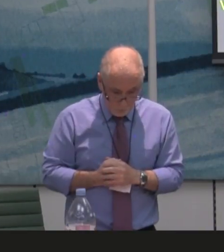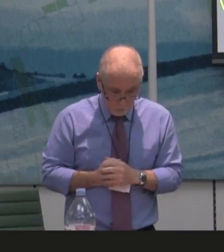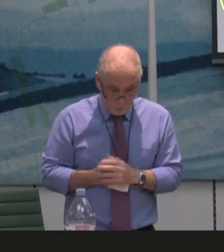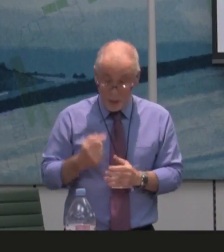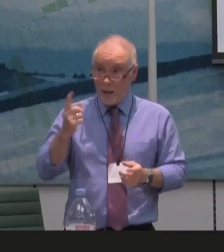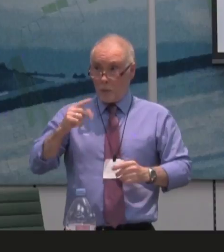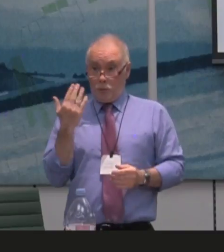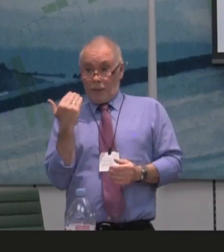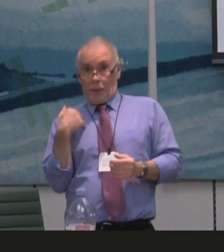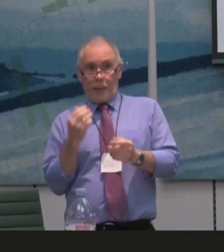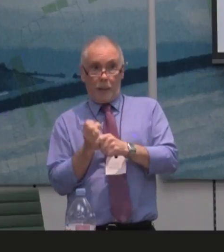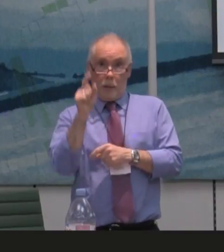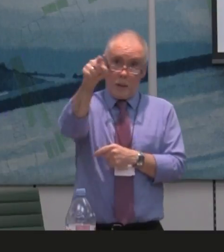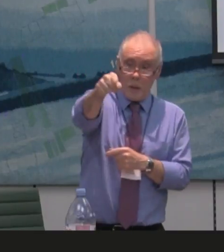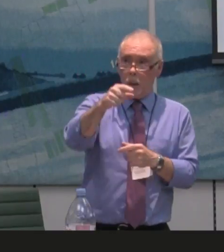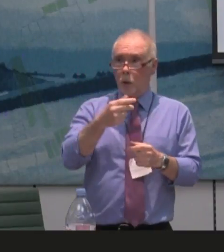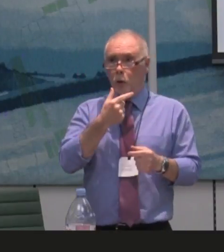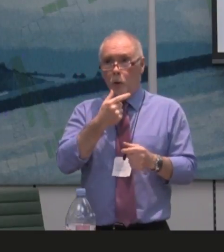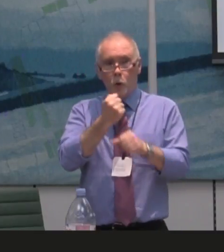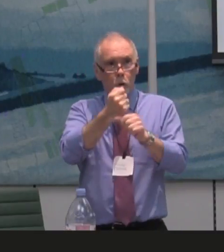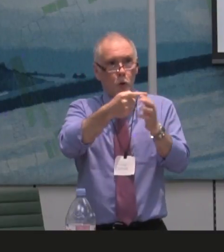This evidence has been presented to the government